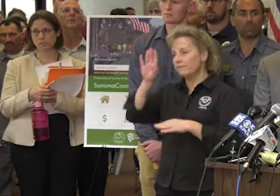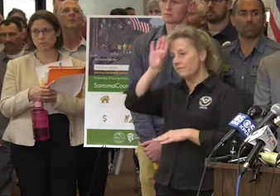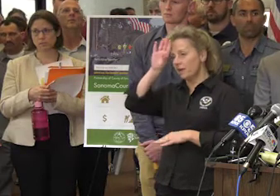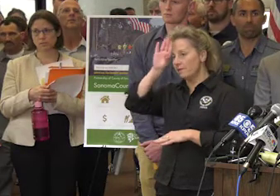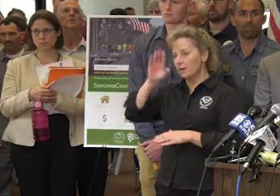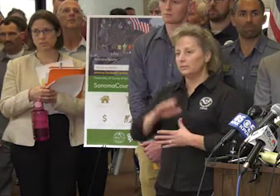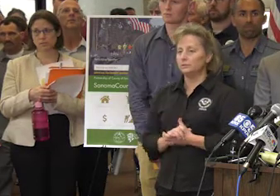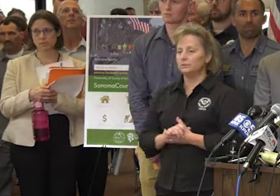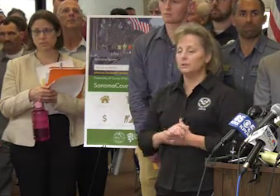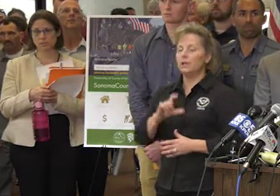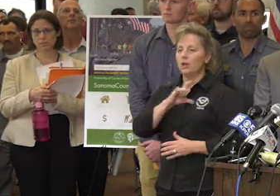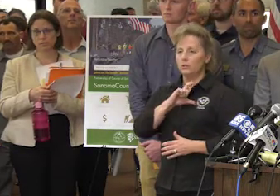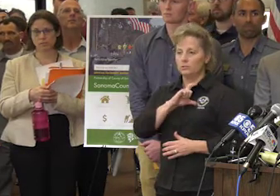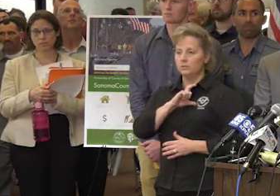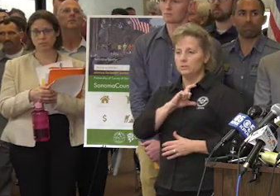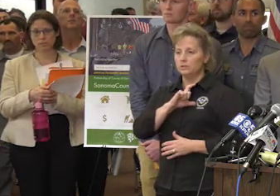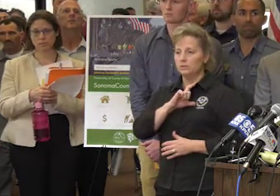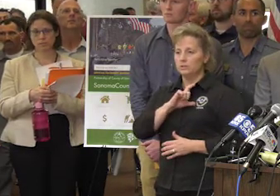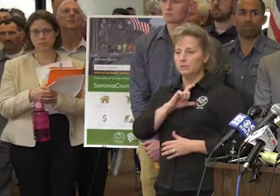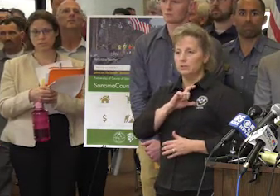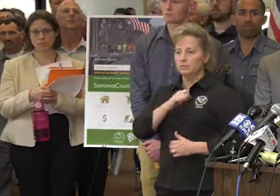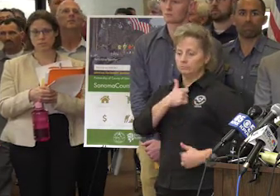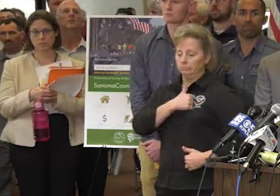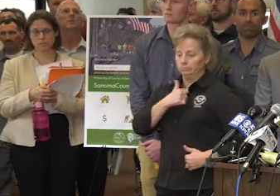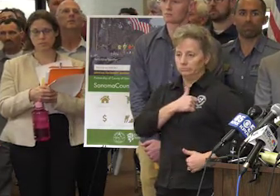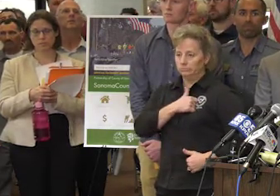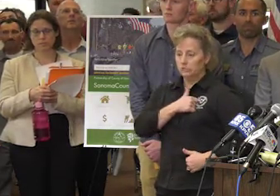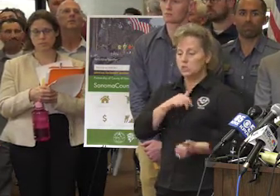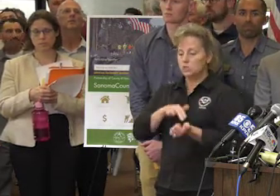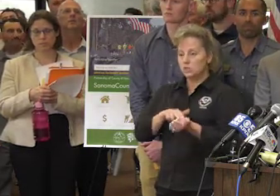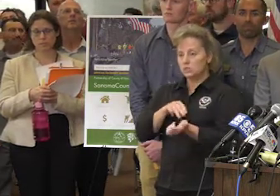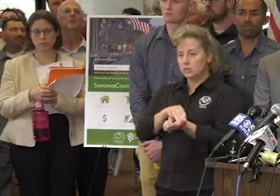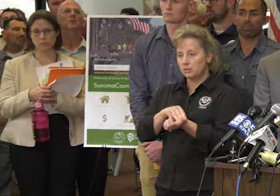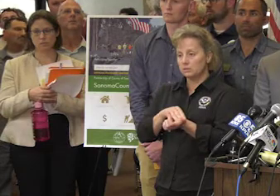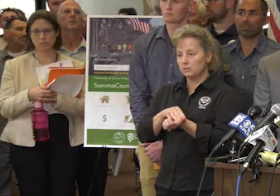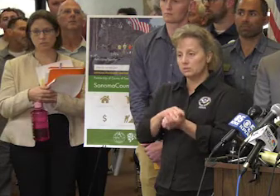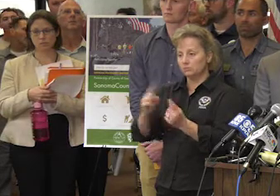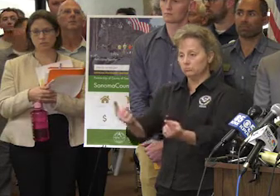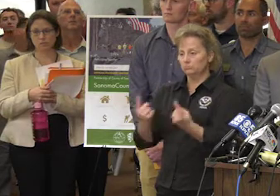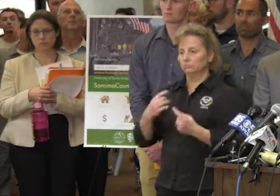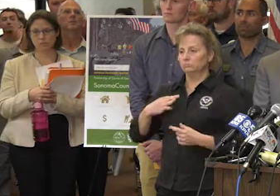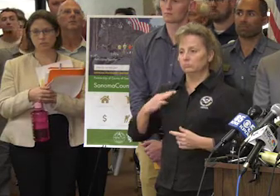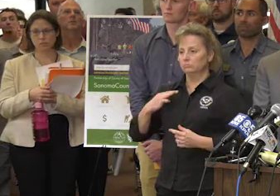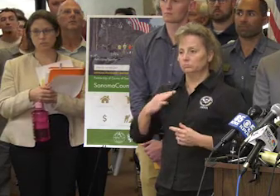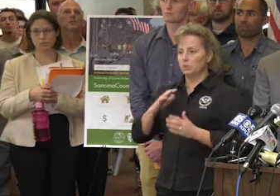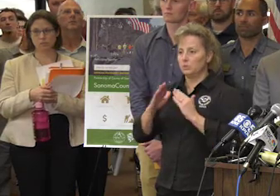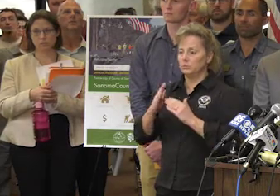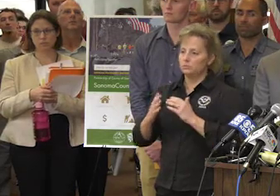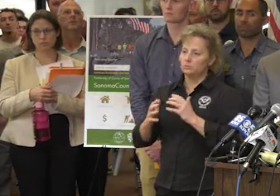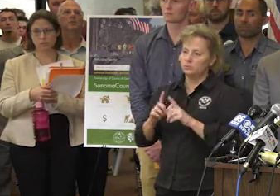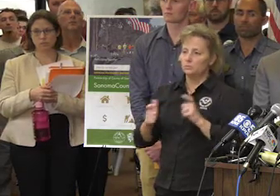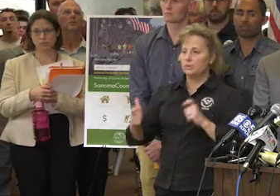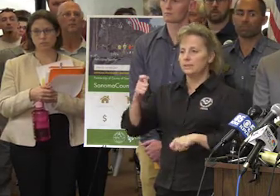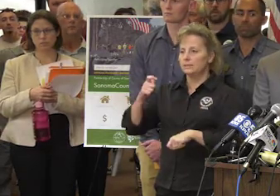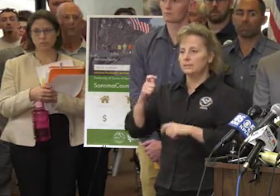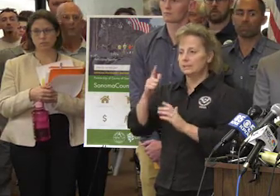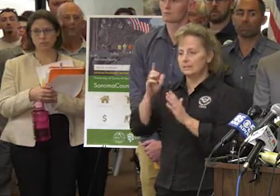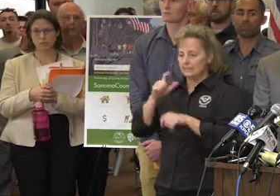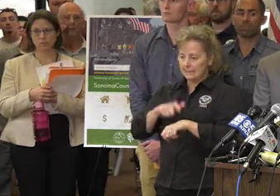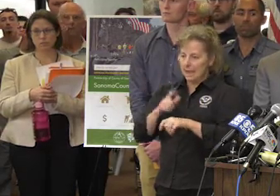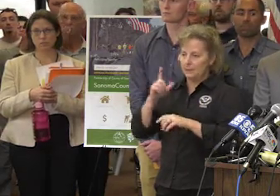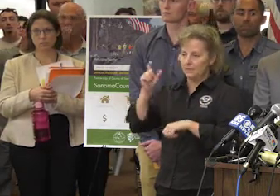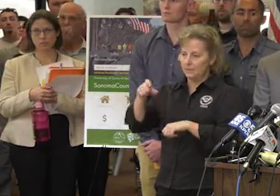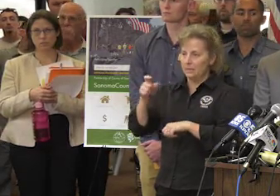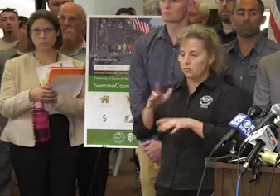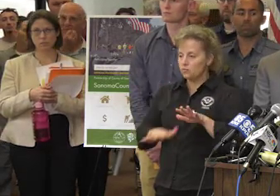firefighters, law enforcement, National Guard, nurses, and doctors who came forward in our community's greatest time of need from across